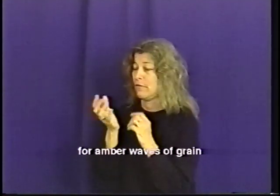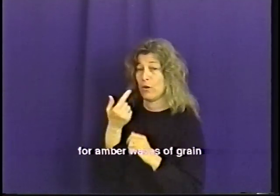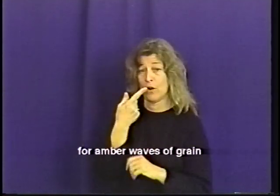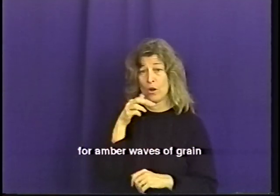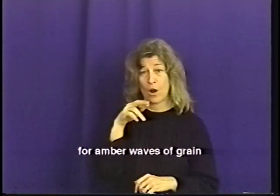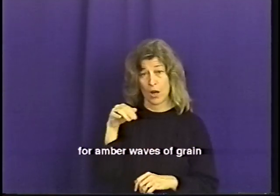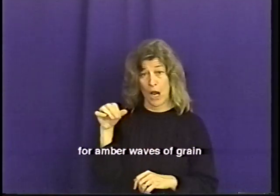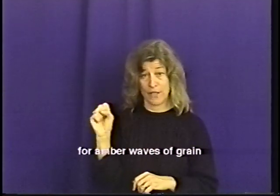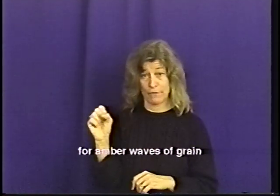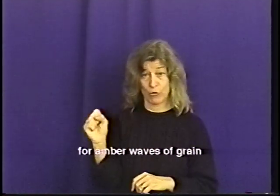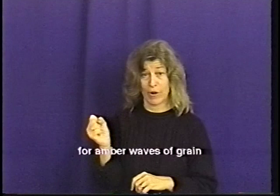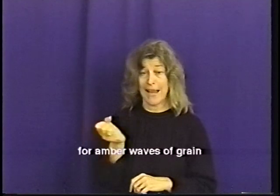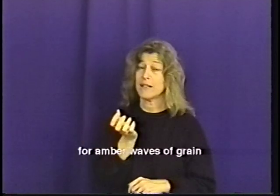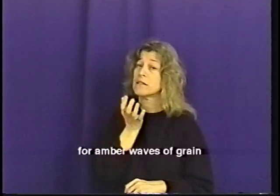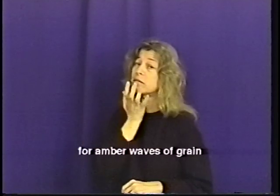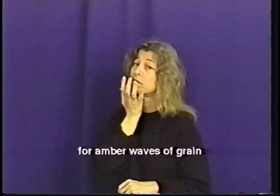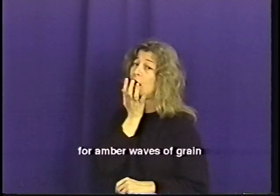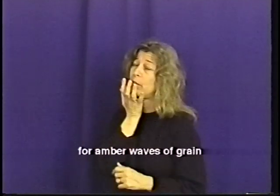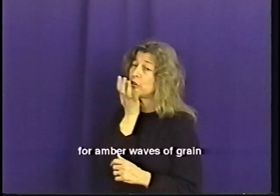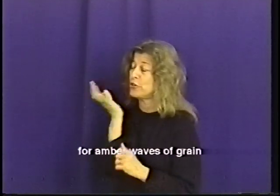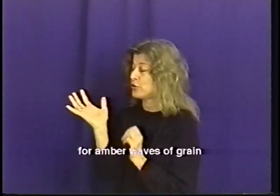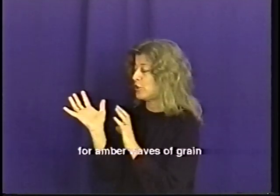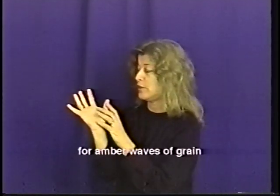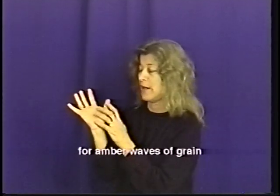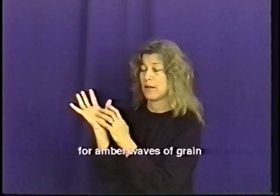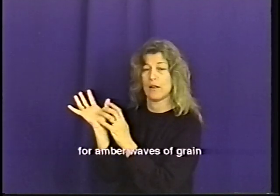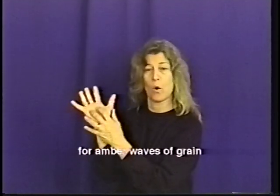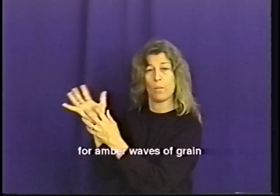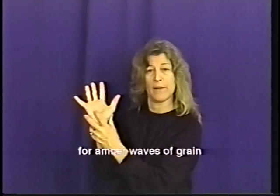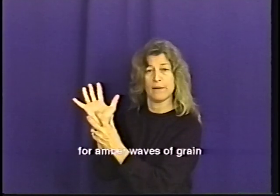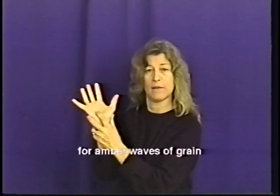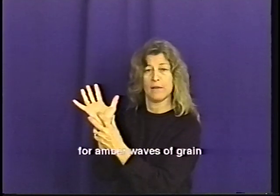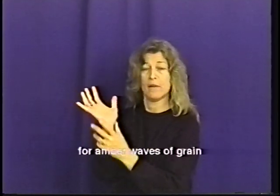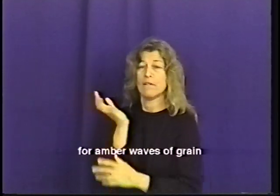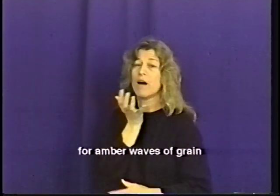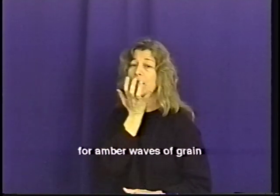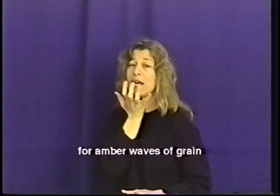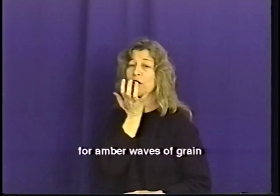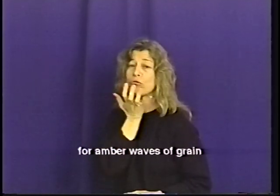for a kind of a grass up under your chin, that kind of opened 5-hand.